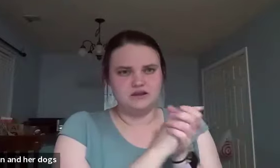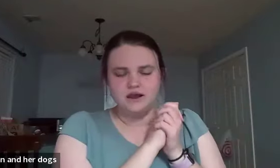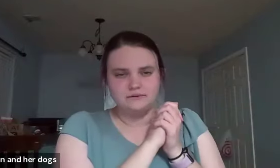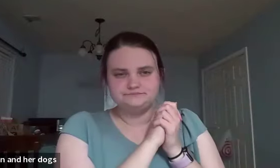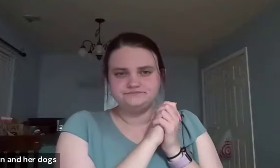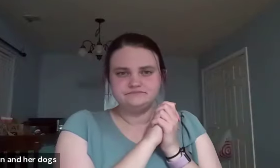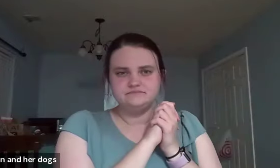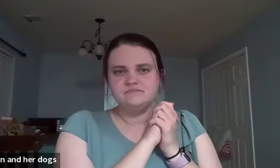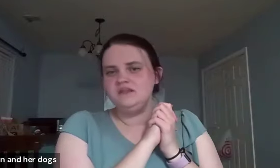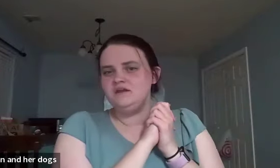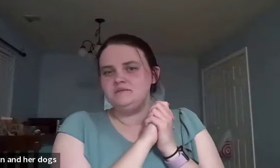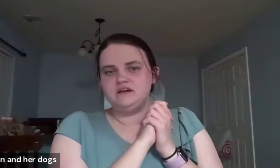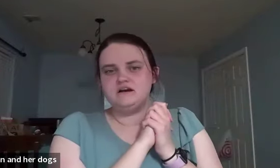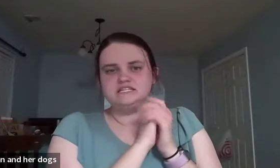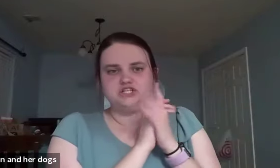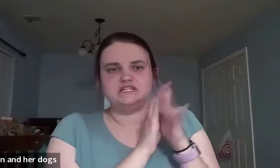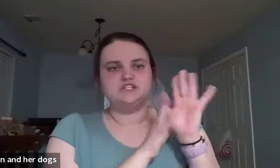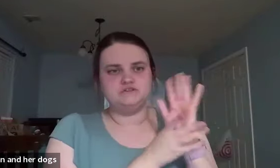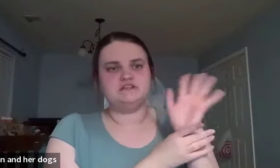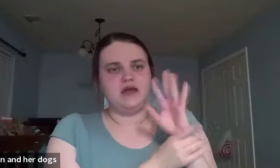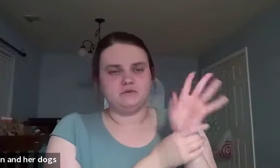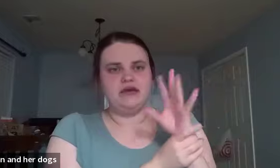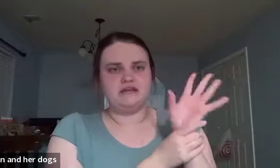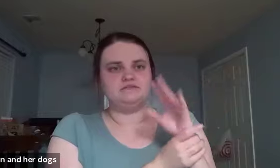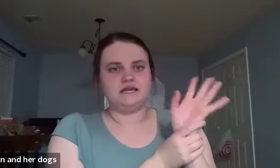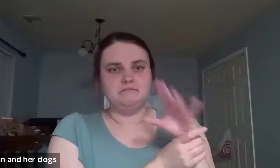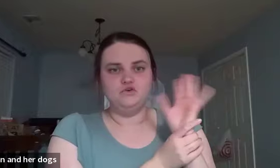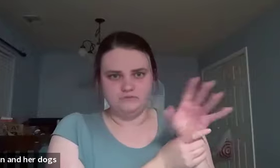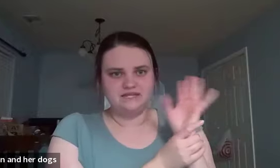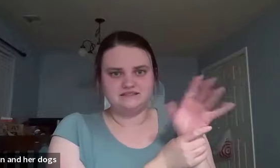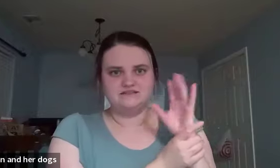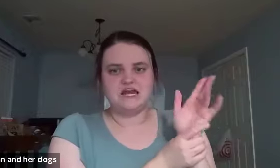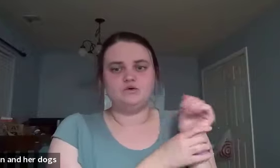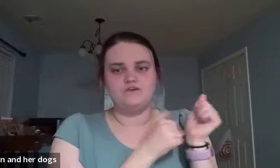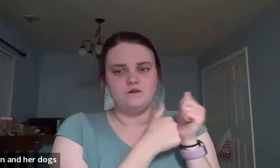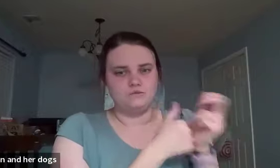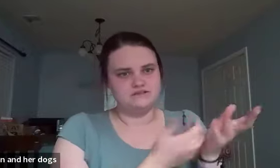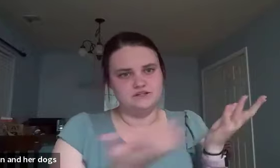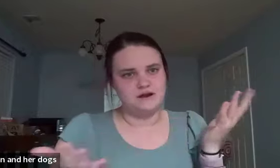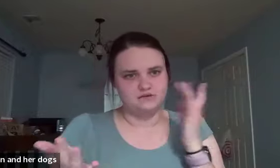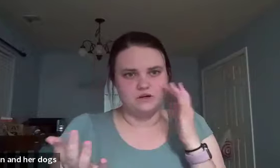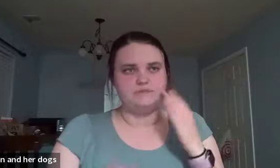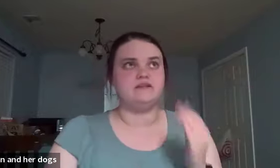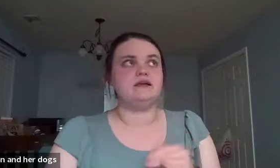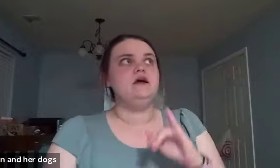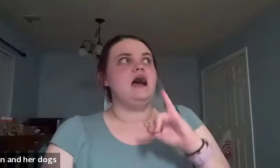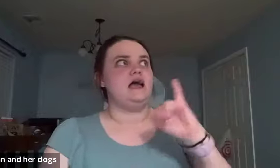motion. Because it just gets used to that repetitive like movement that it'll follow with. So you don't have to worry about being like, I